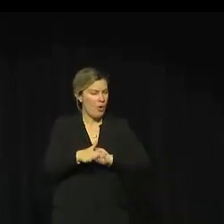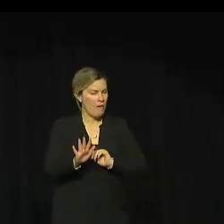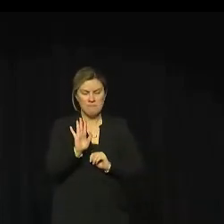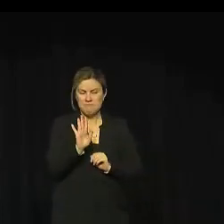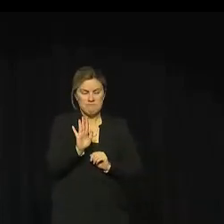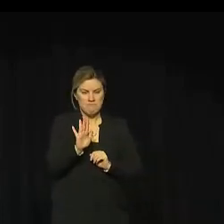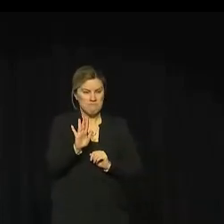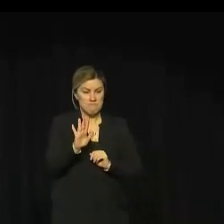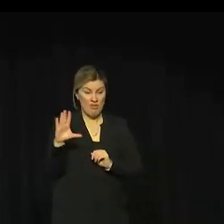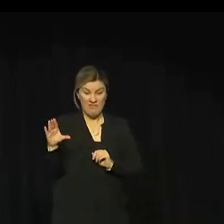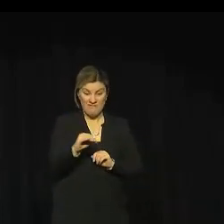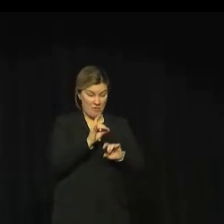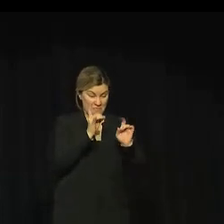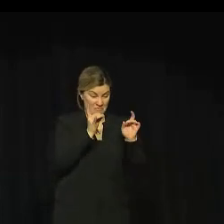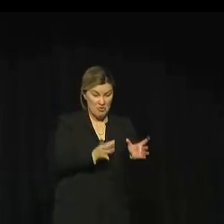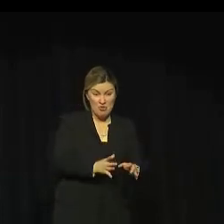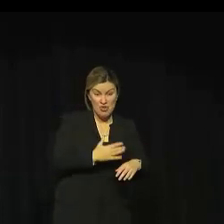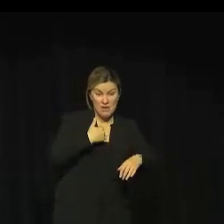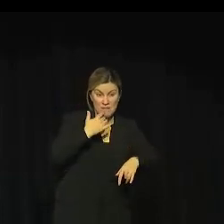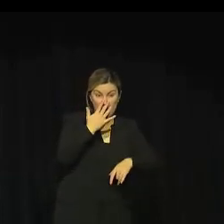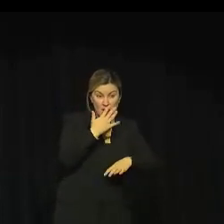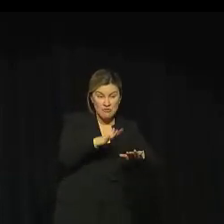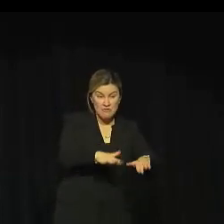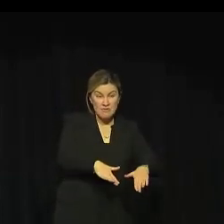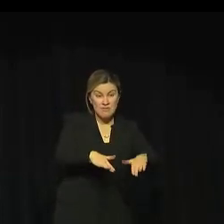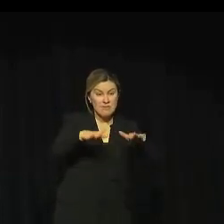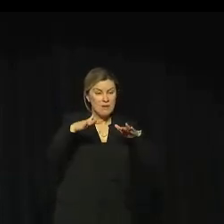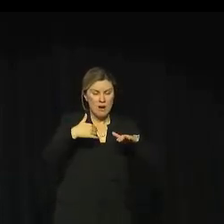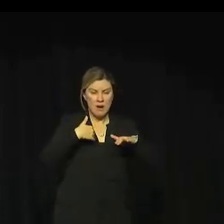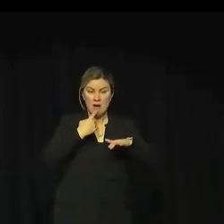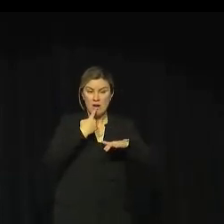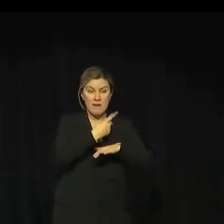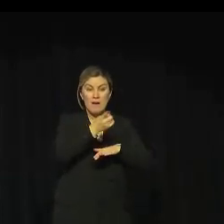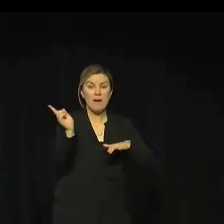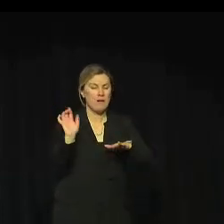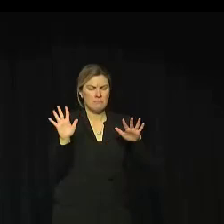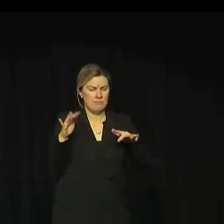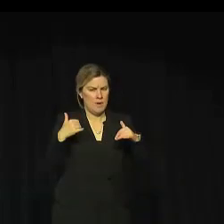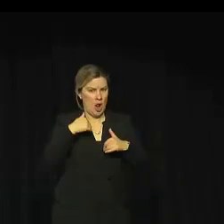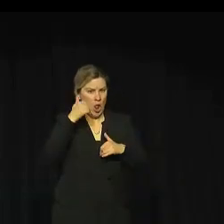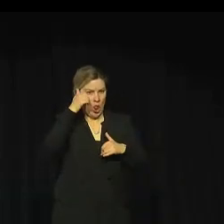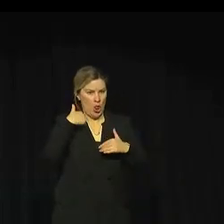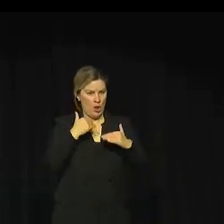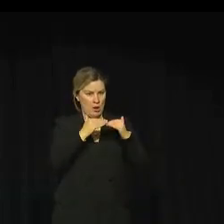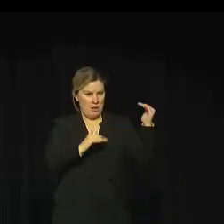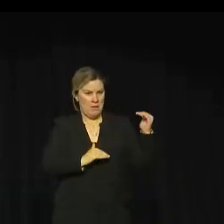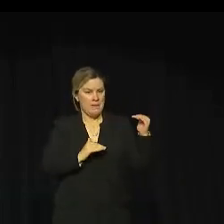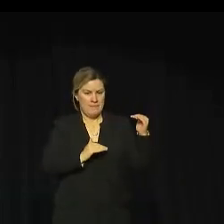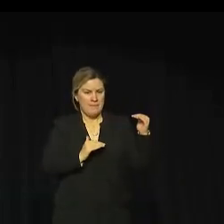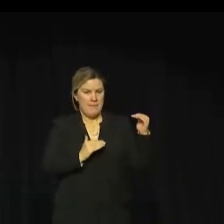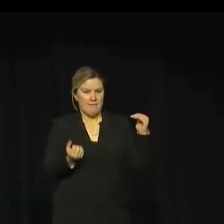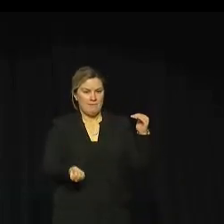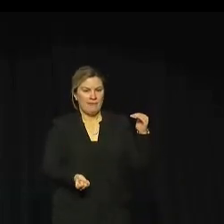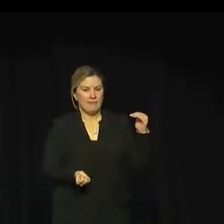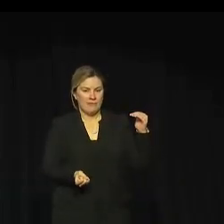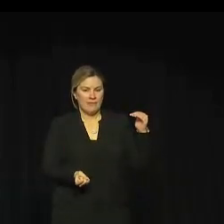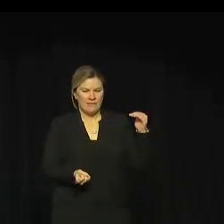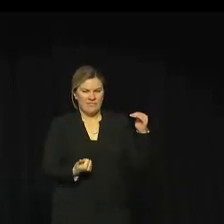very early age to be unequal. And I didn't like